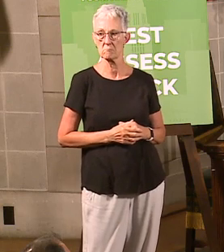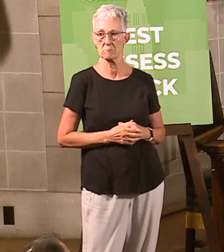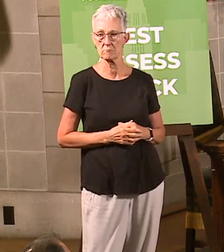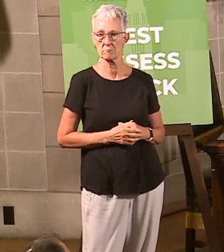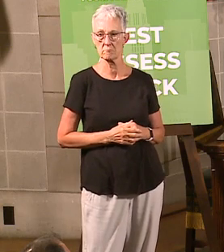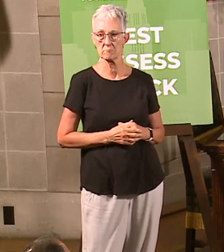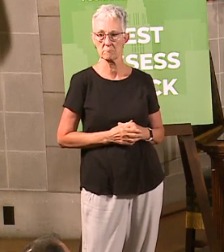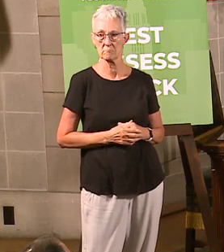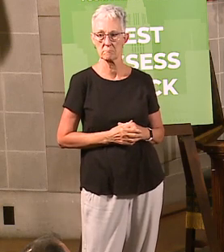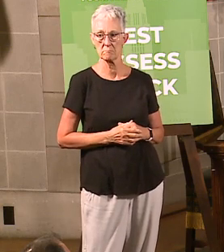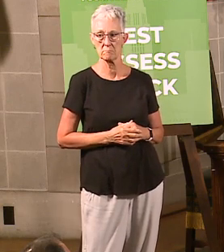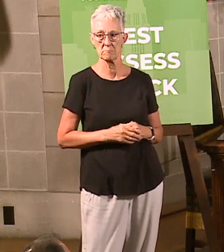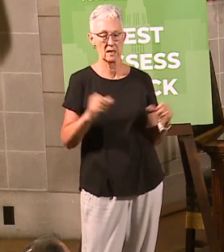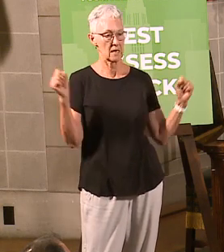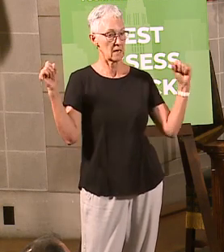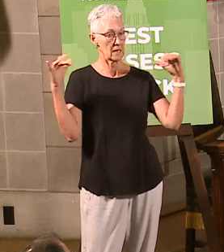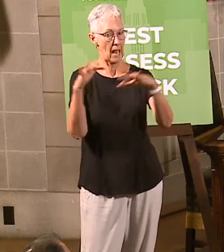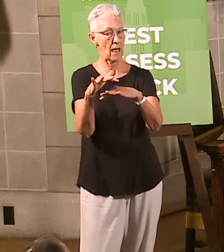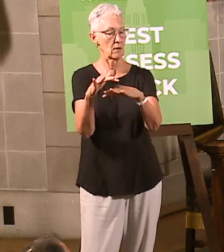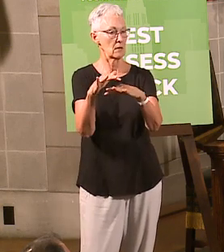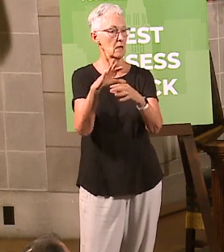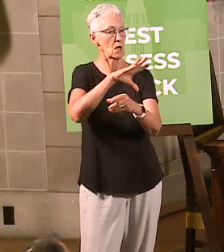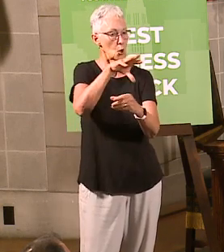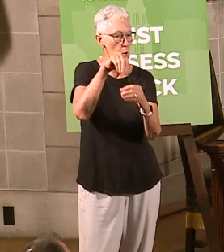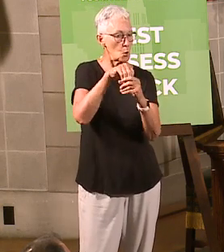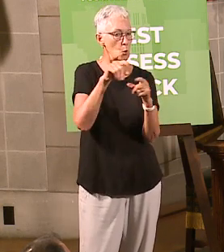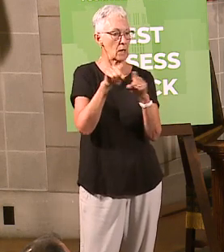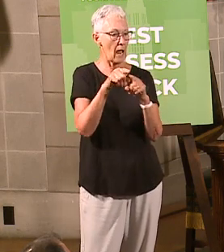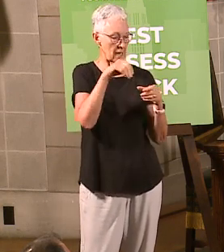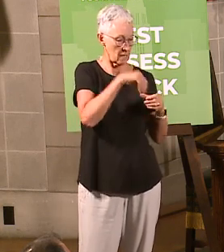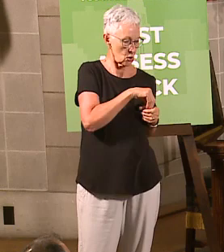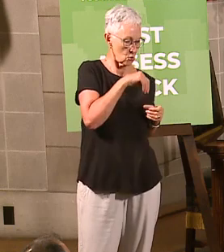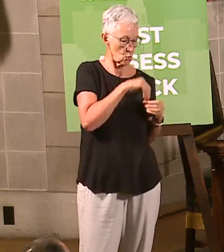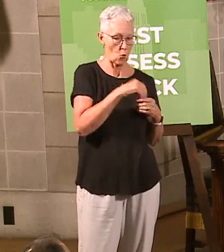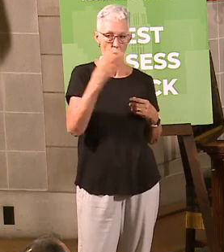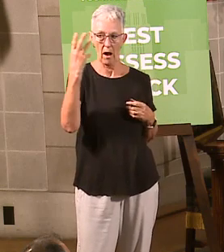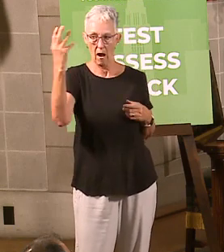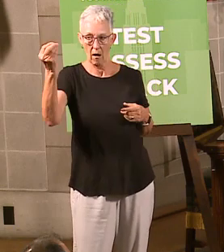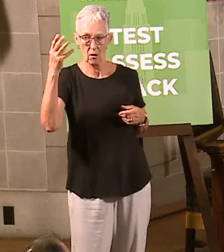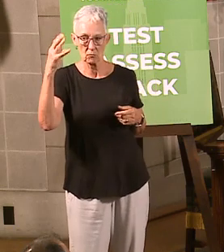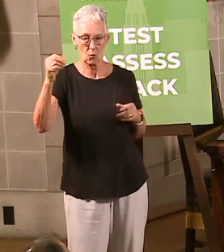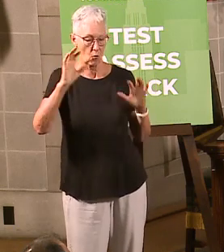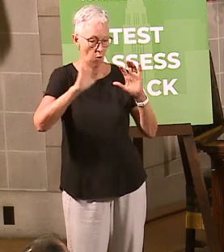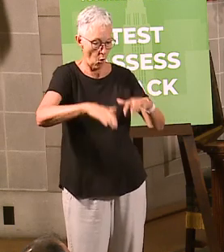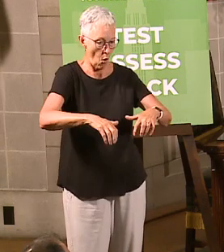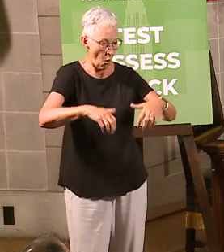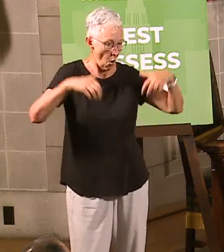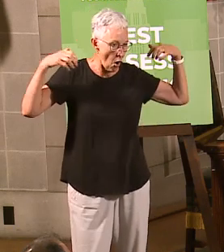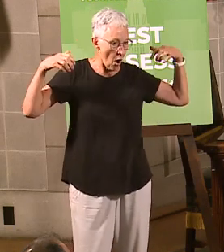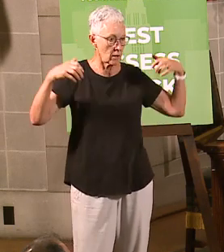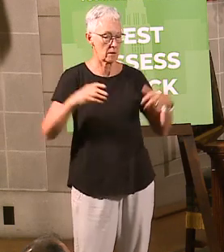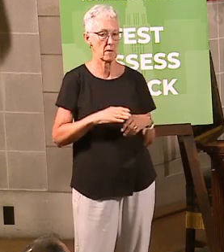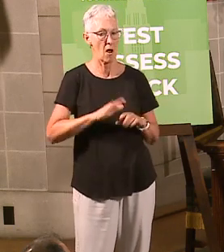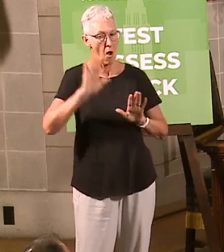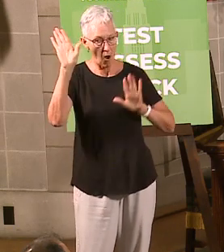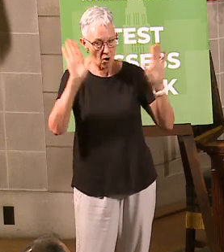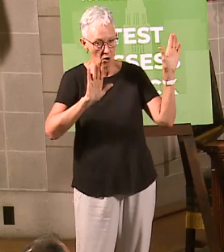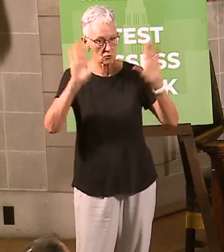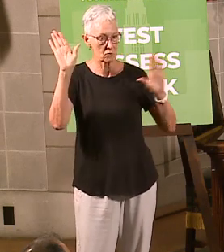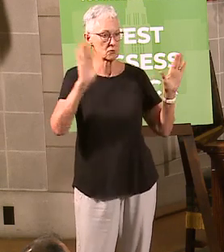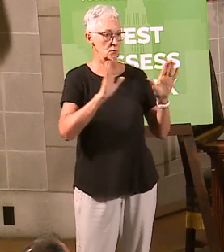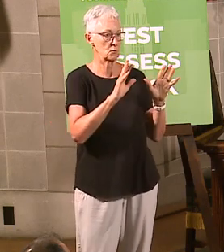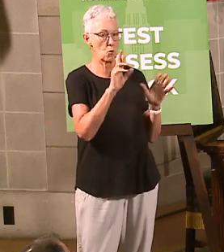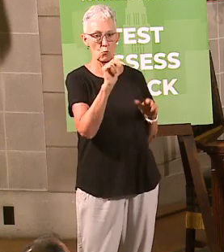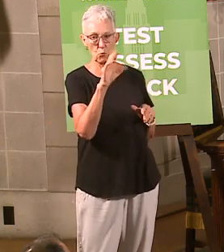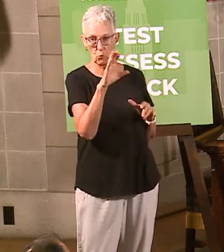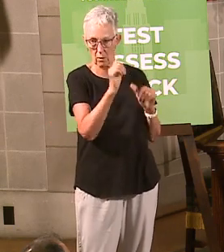Let's see. Gatherings include, but are not limited to, again, indoor-outdoor arenas, indoor-outdoor auctions, stadiums, tracks, fairgrounds, festivals,